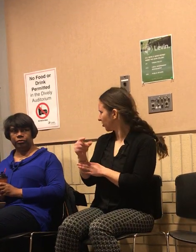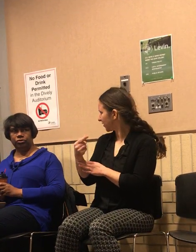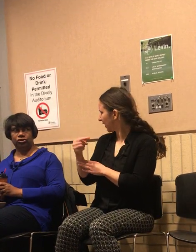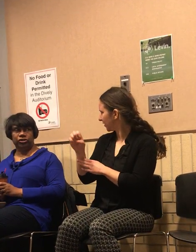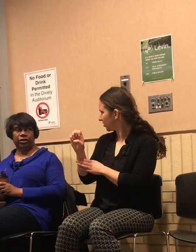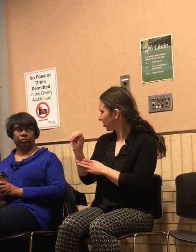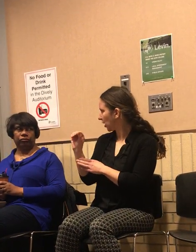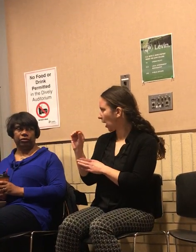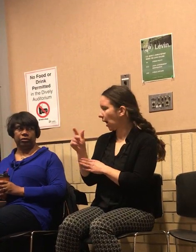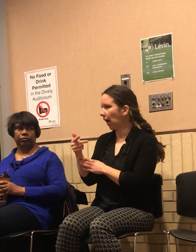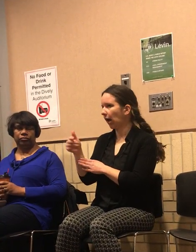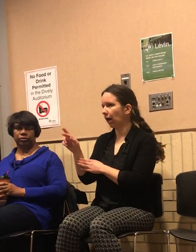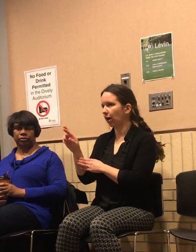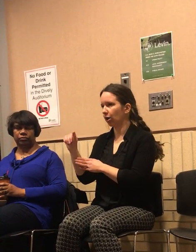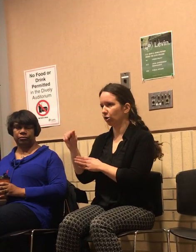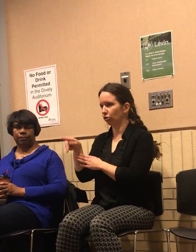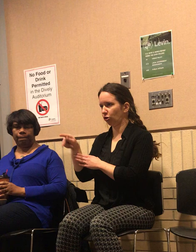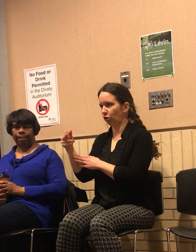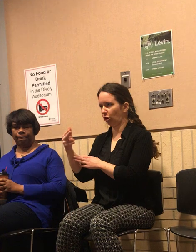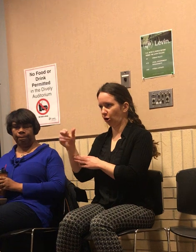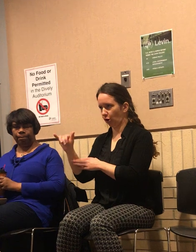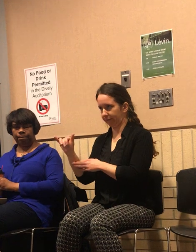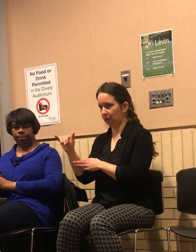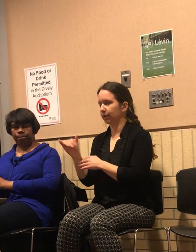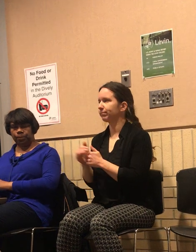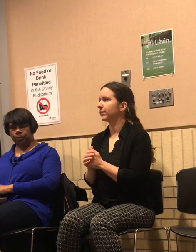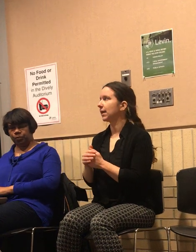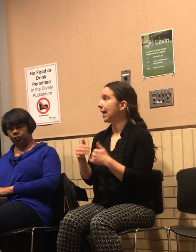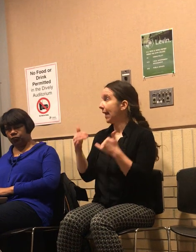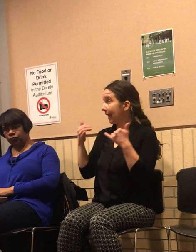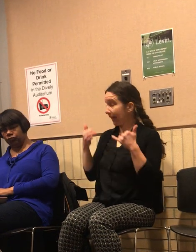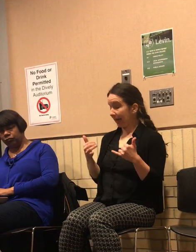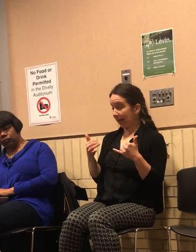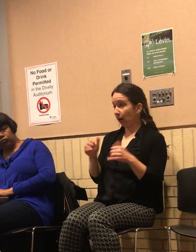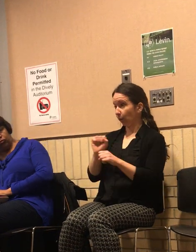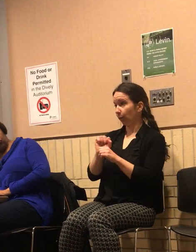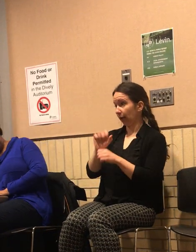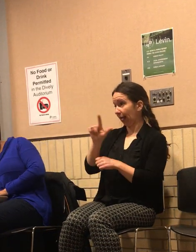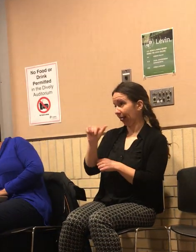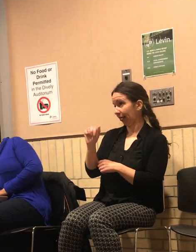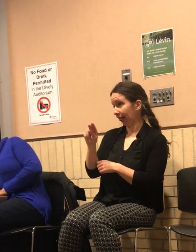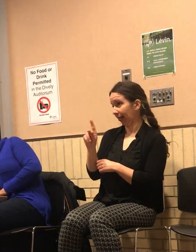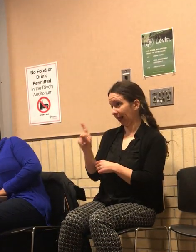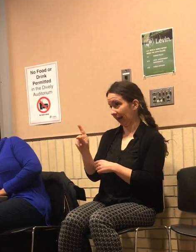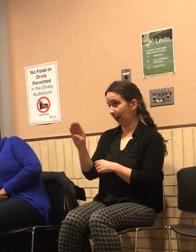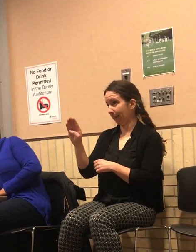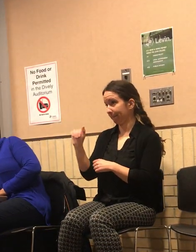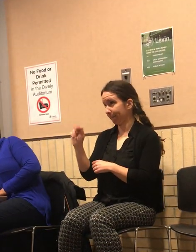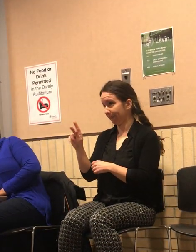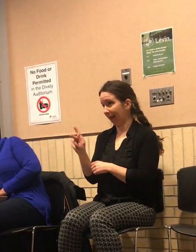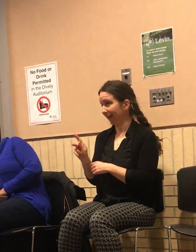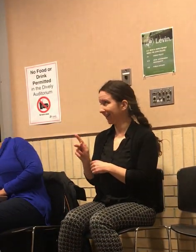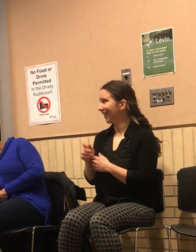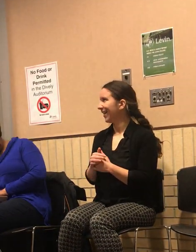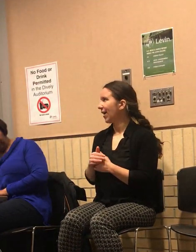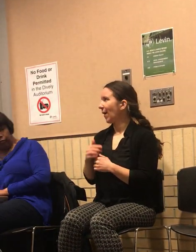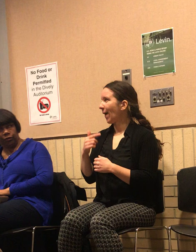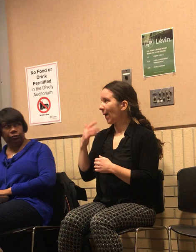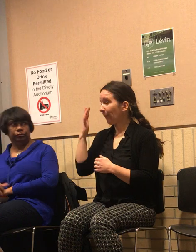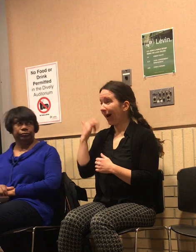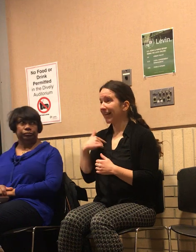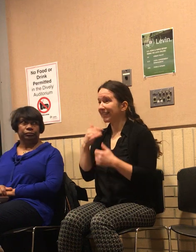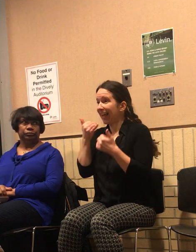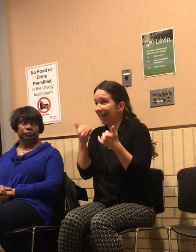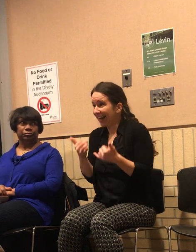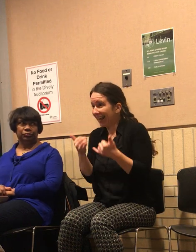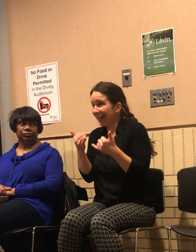University. And I'm, like I said, currently working at the land bank. We keep saying currently because tomorrow is actually my last day